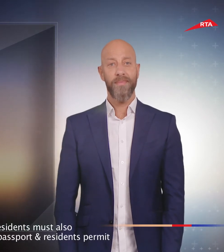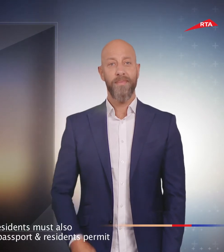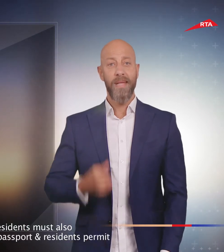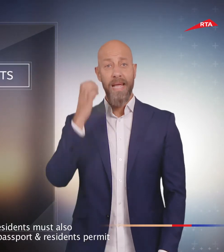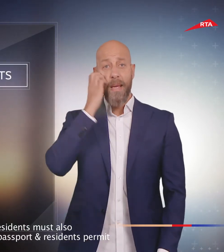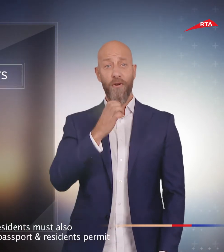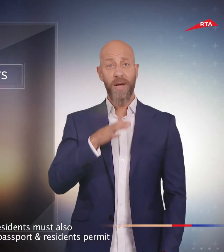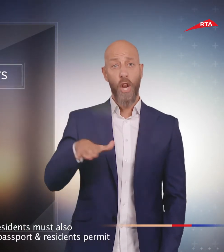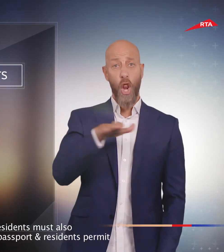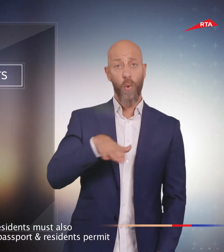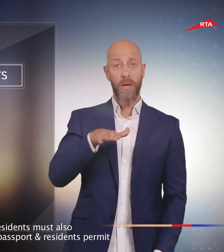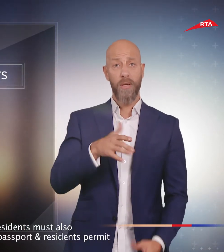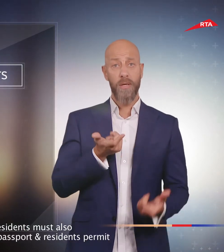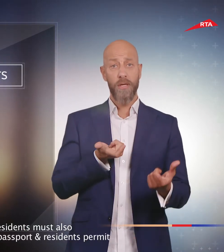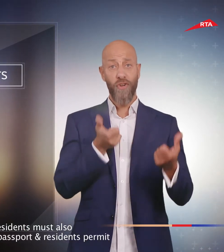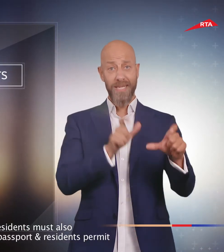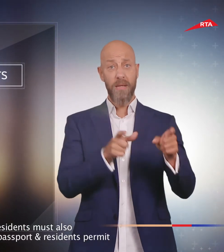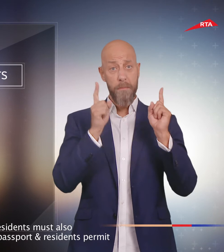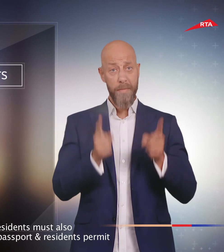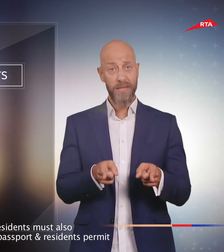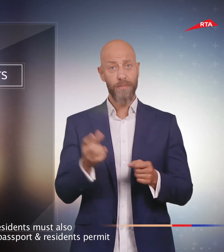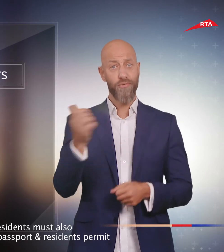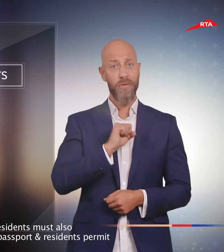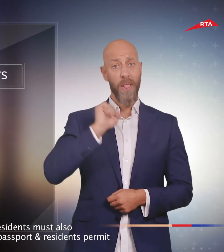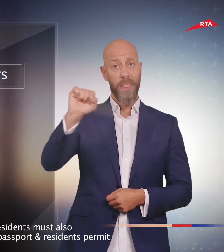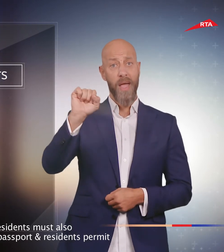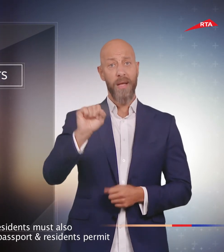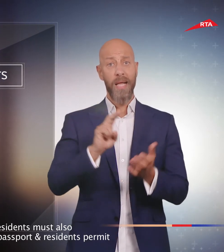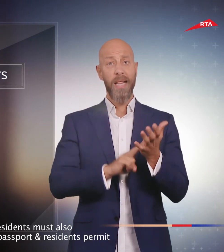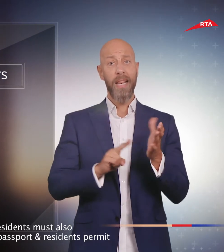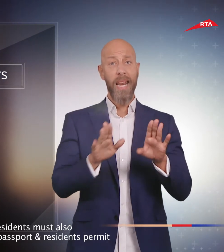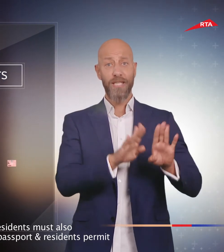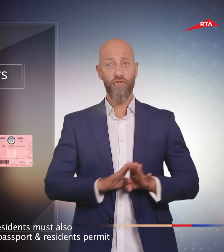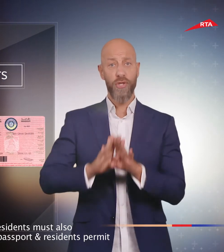Citizens and residents must also bring their national ID, passport and residence permit.